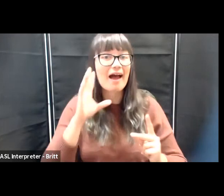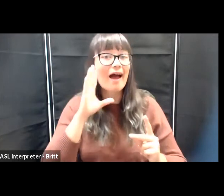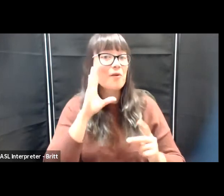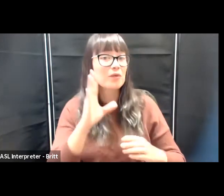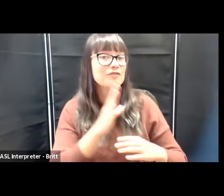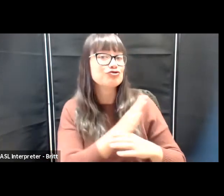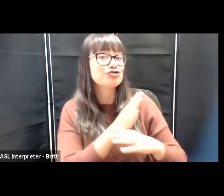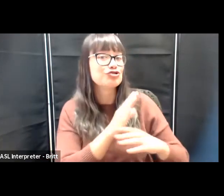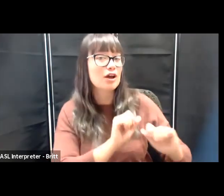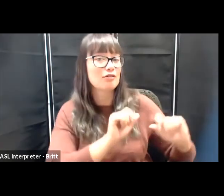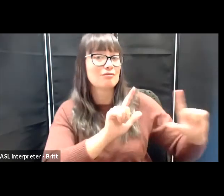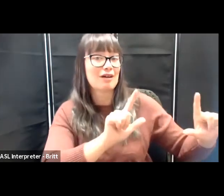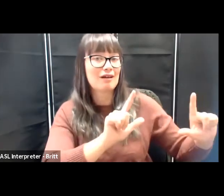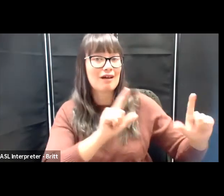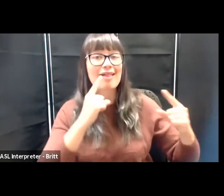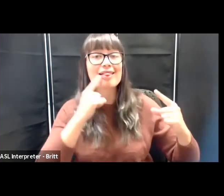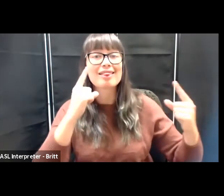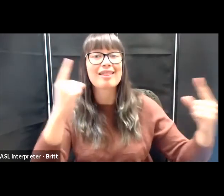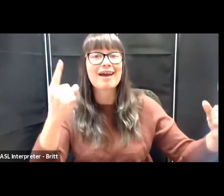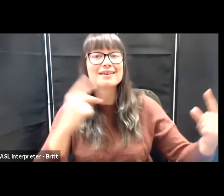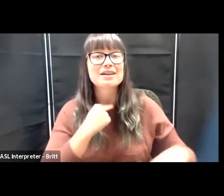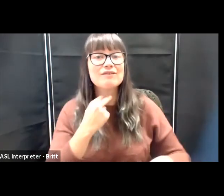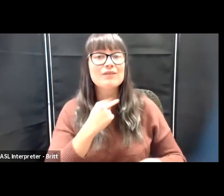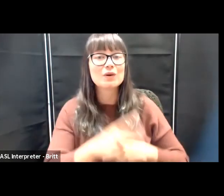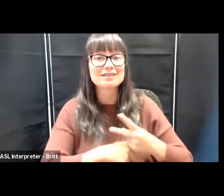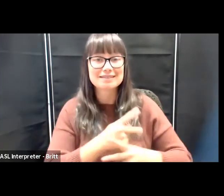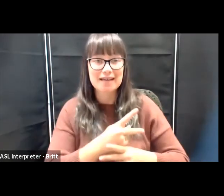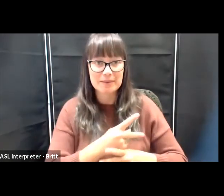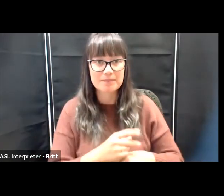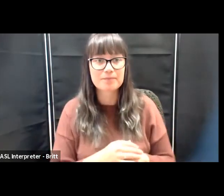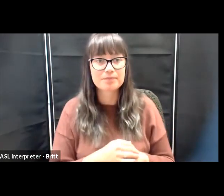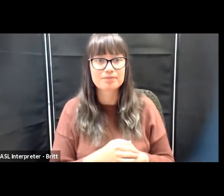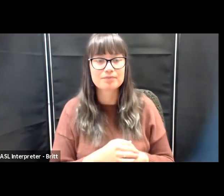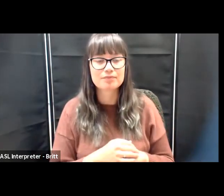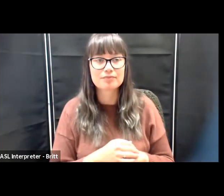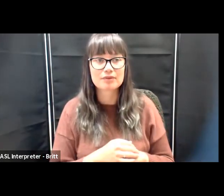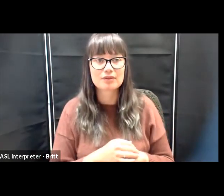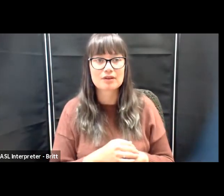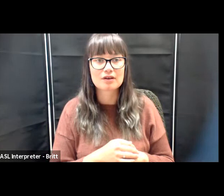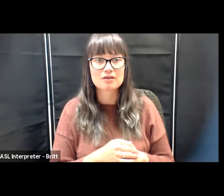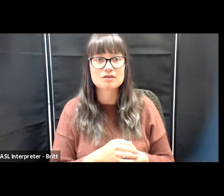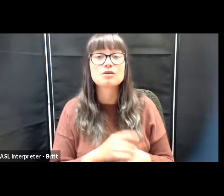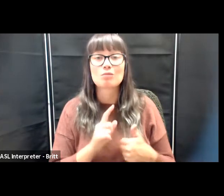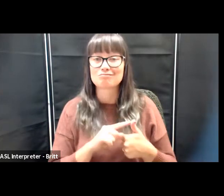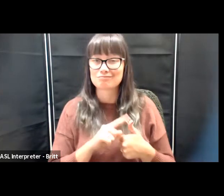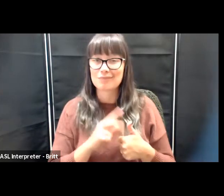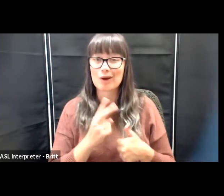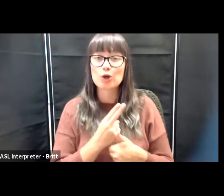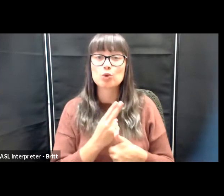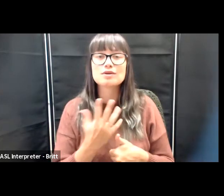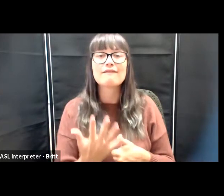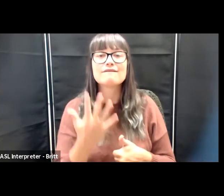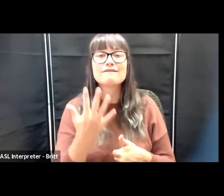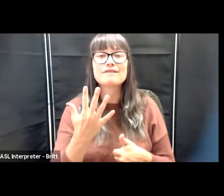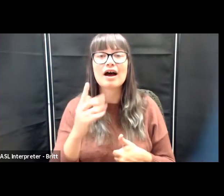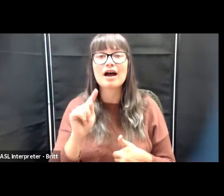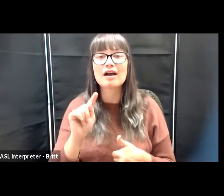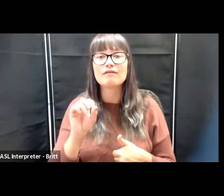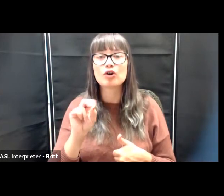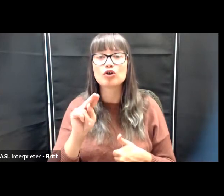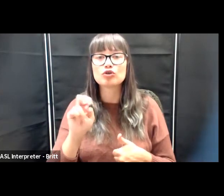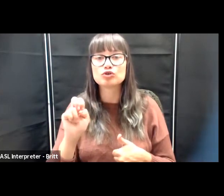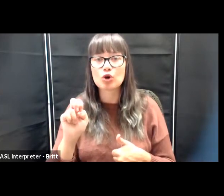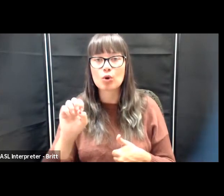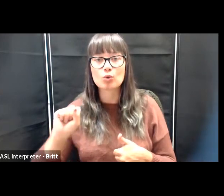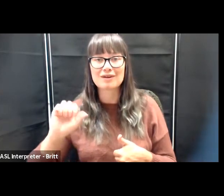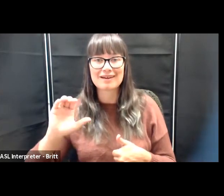share with you the classic voice types that come in to work with me. So number 1, I always use a 5-tone scale, because